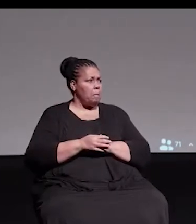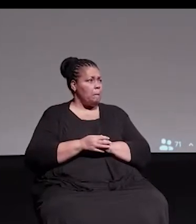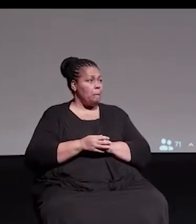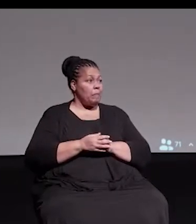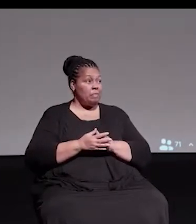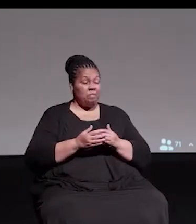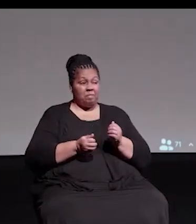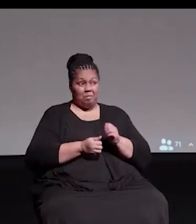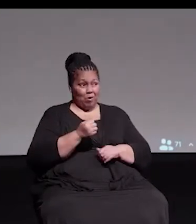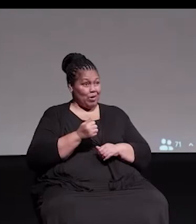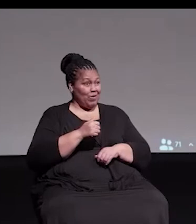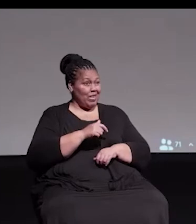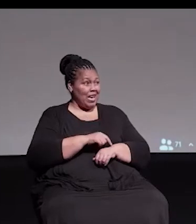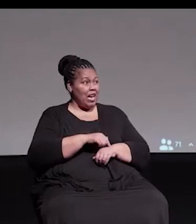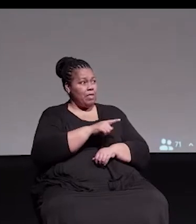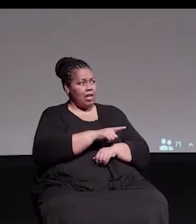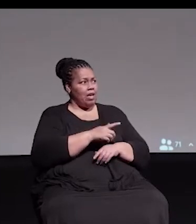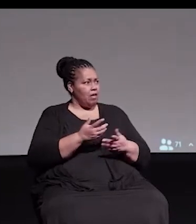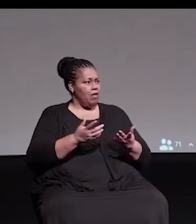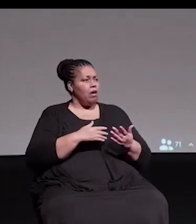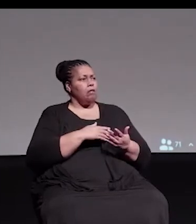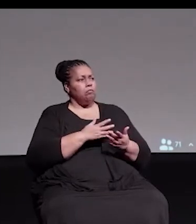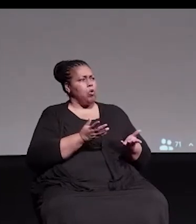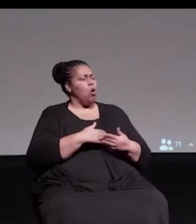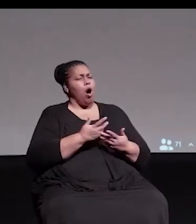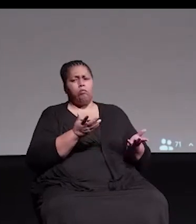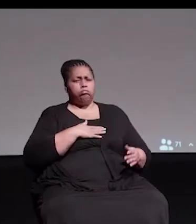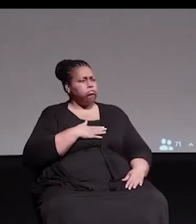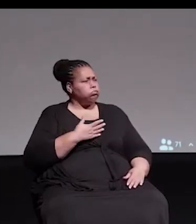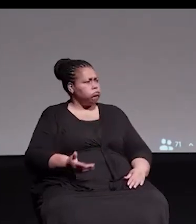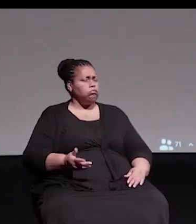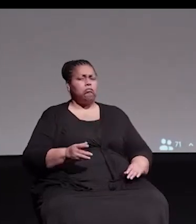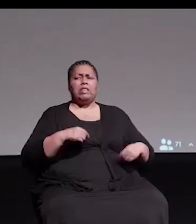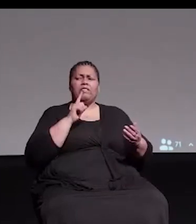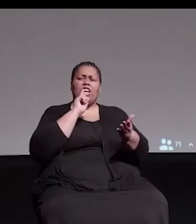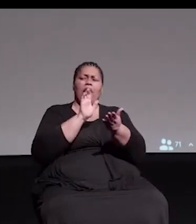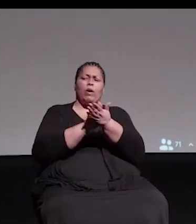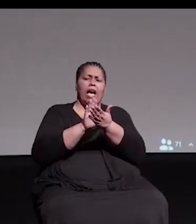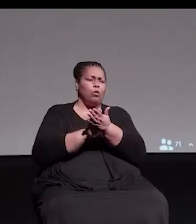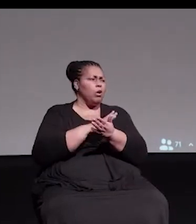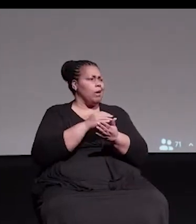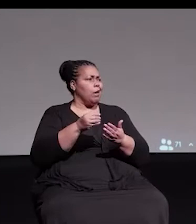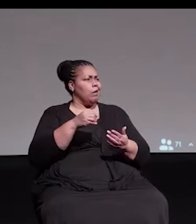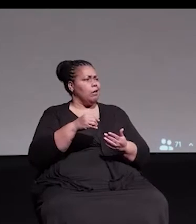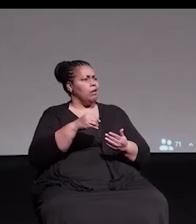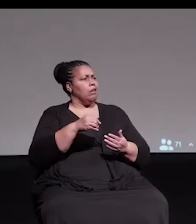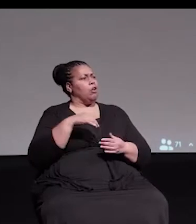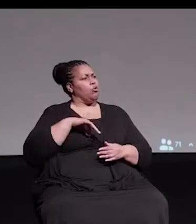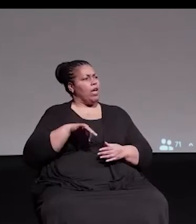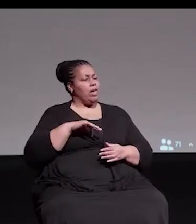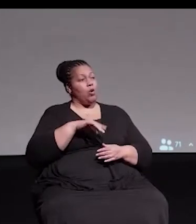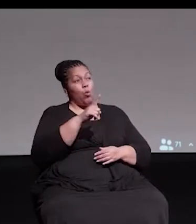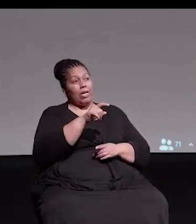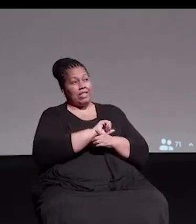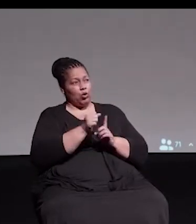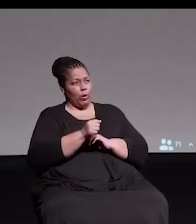And most of the time have been free with credits and shout outs and stuff. There was only one situation where that wasn't happening, and I still don't